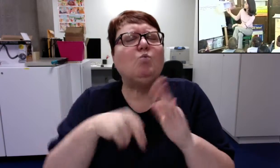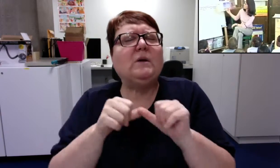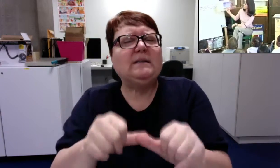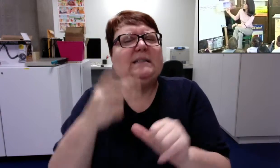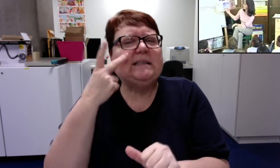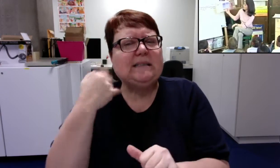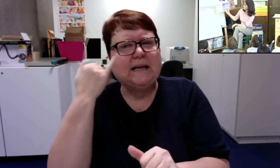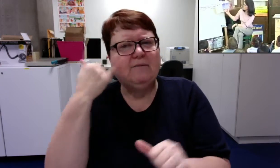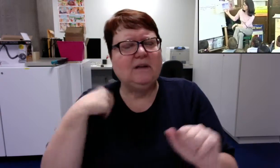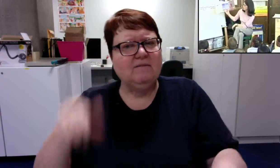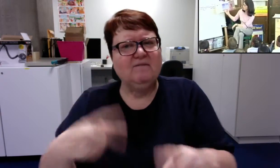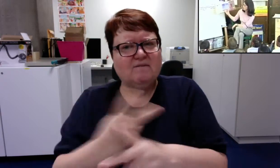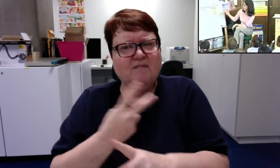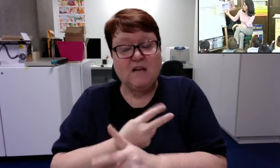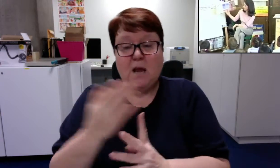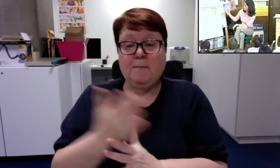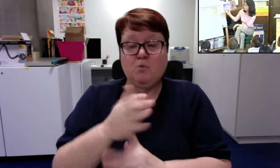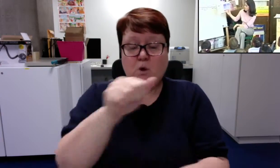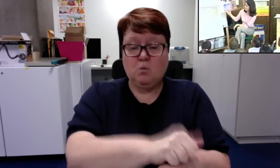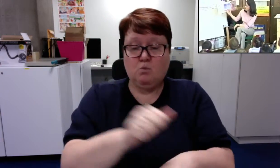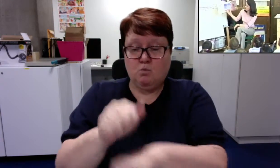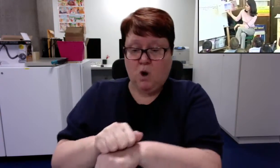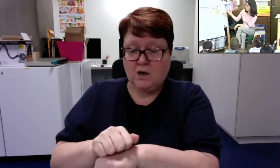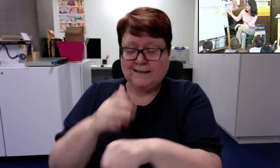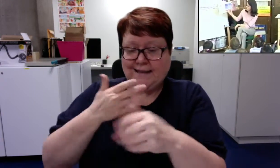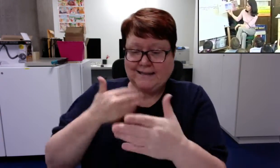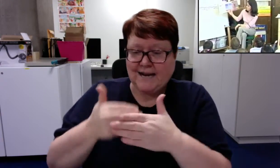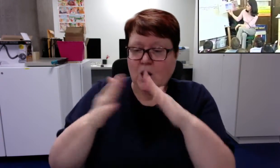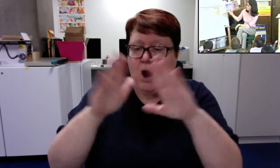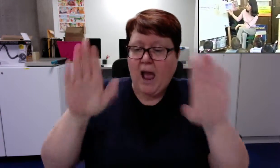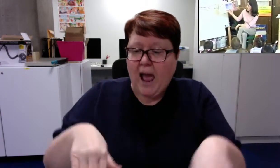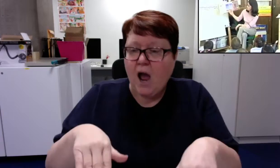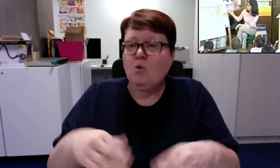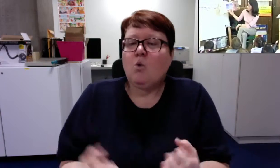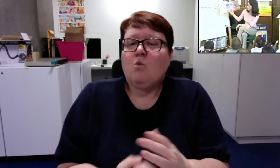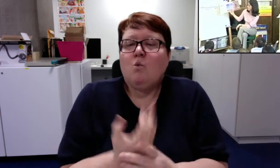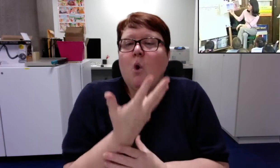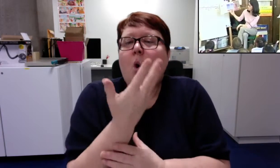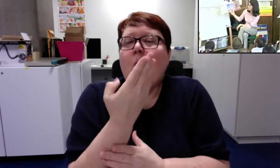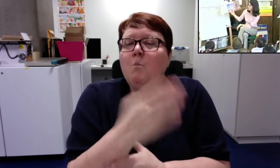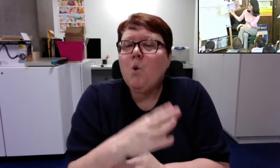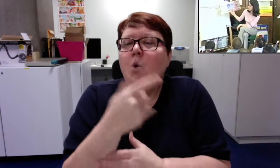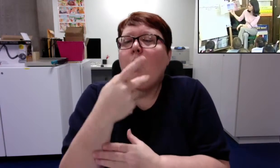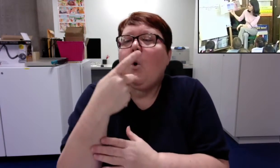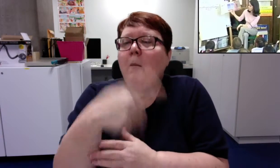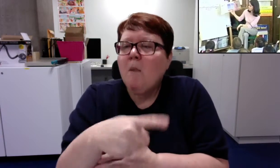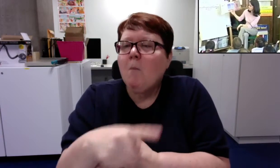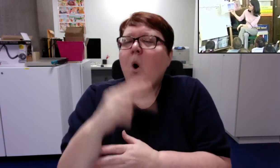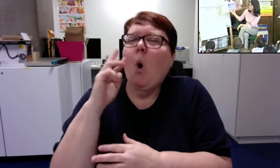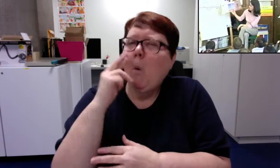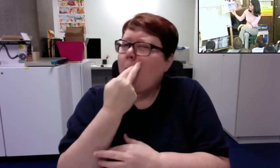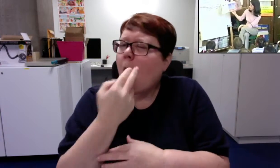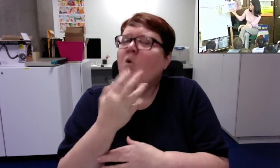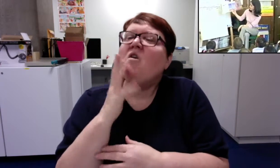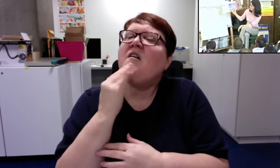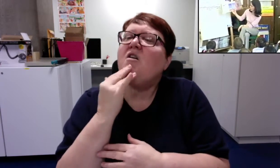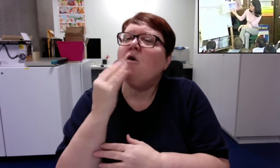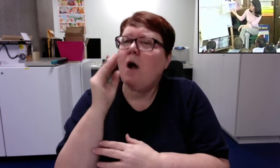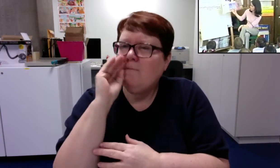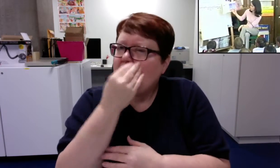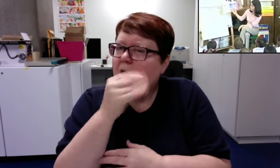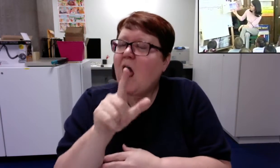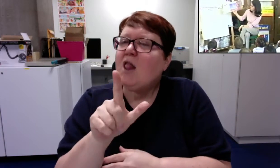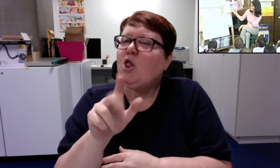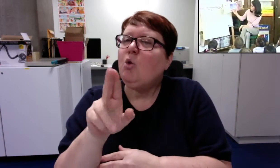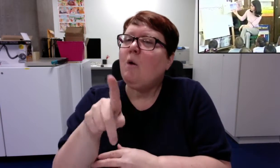out. In between the rocks around her house grow blue and purple and rose-colored flowers. The